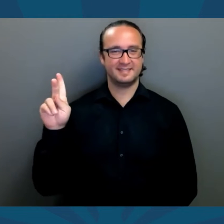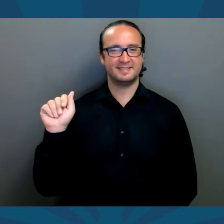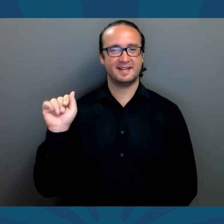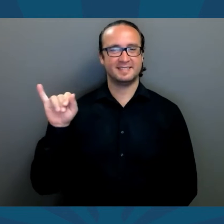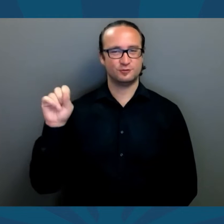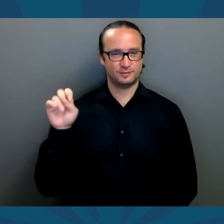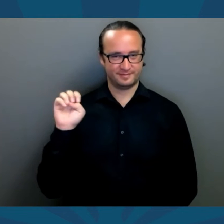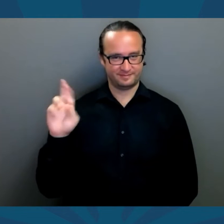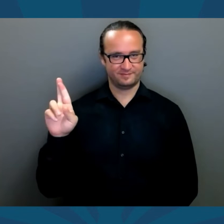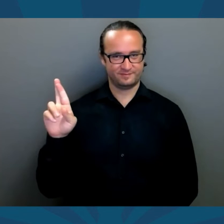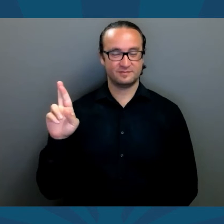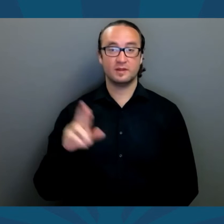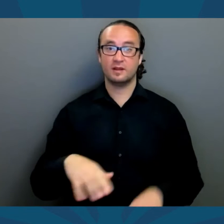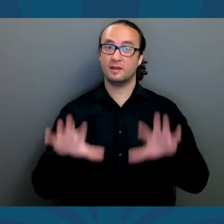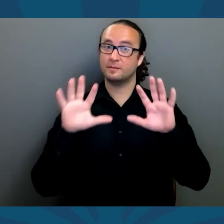Steve Kaiser,